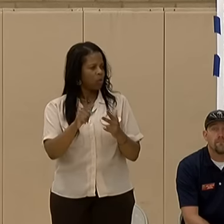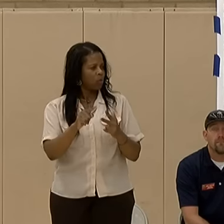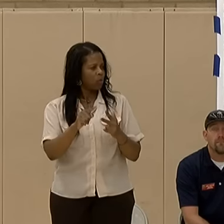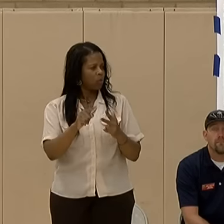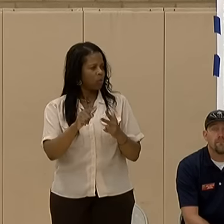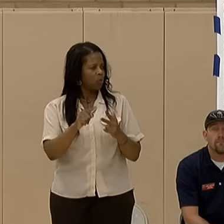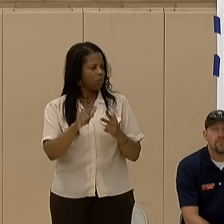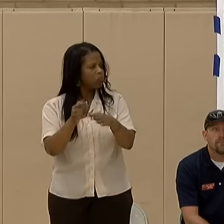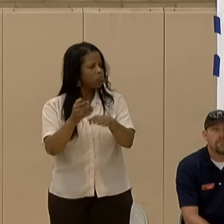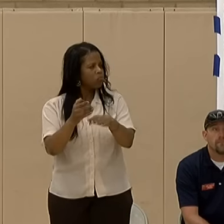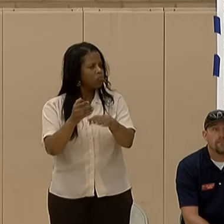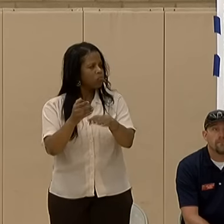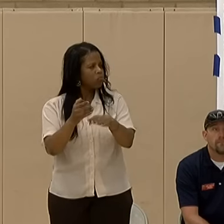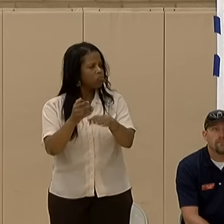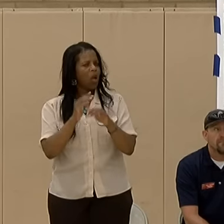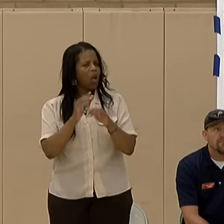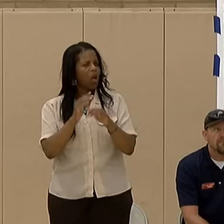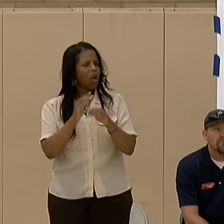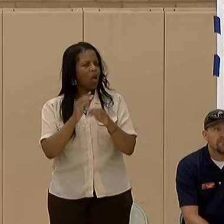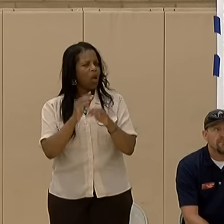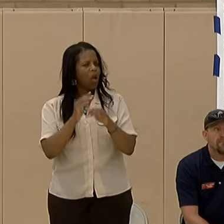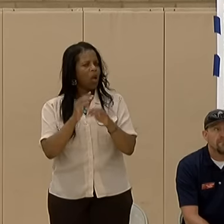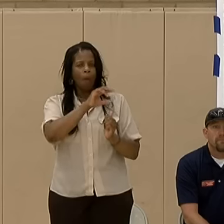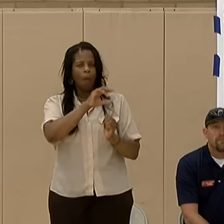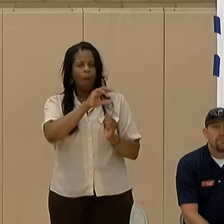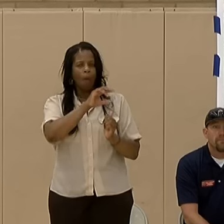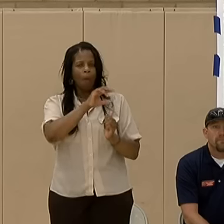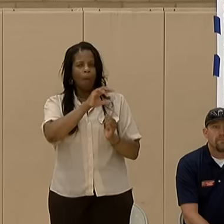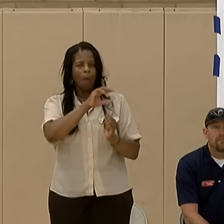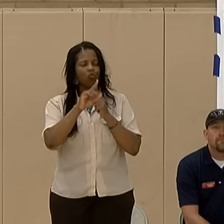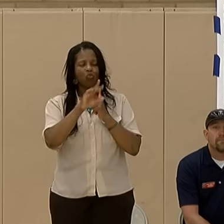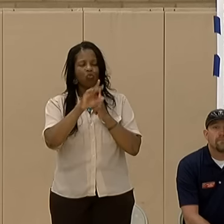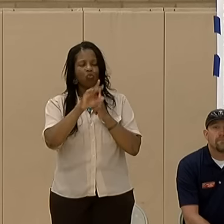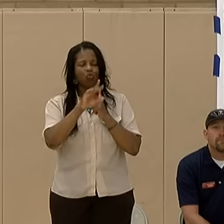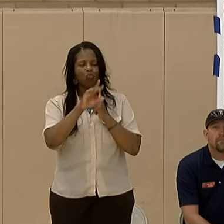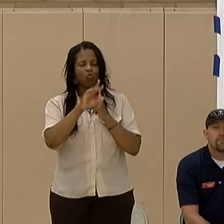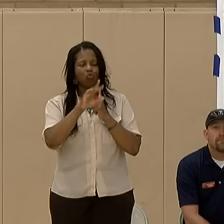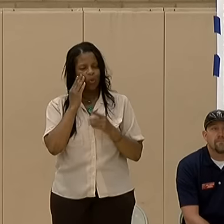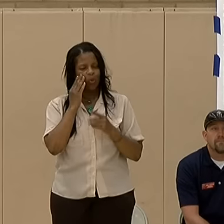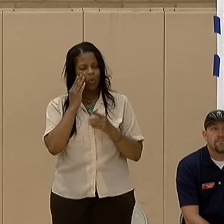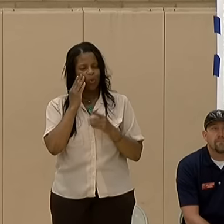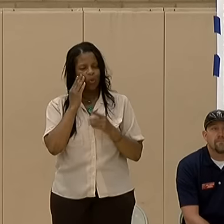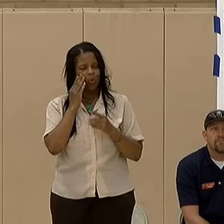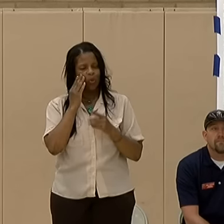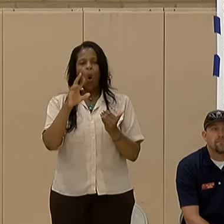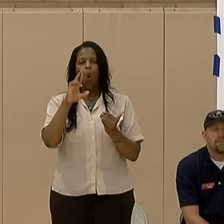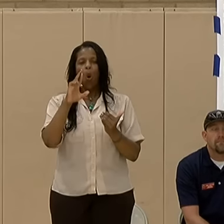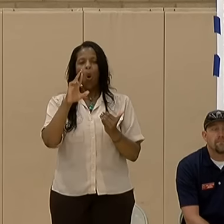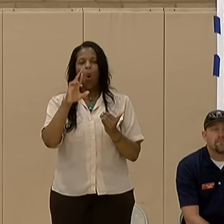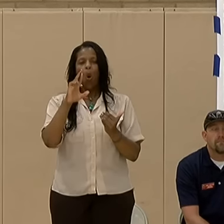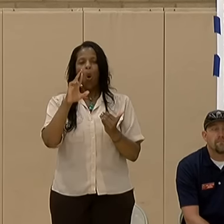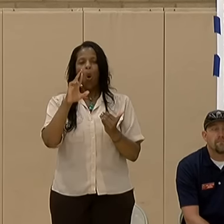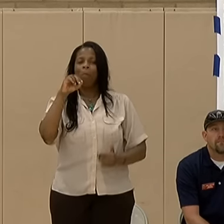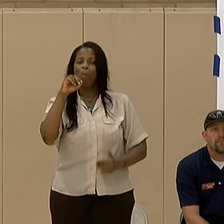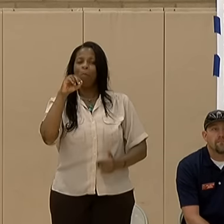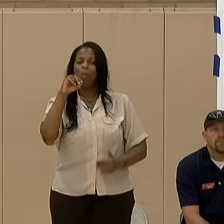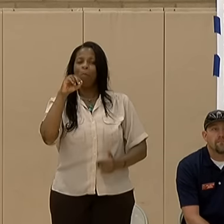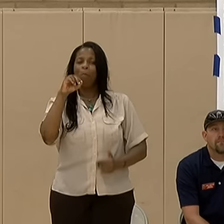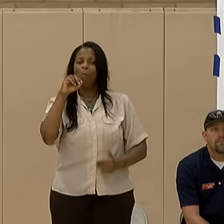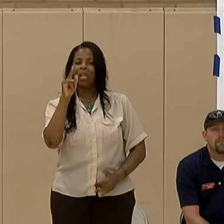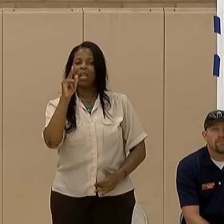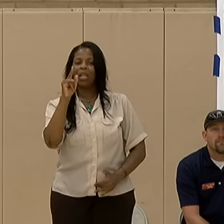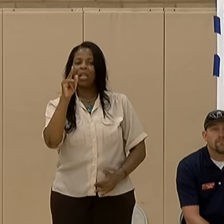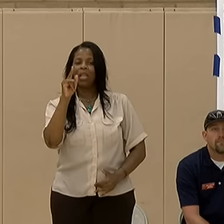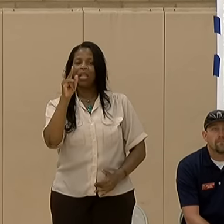home. So the repopulation plan, that's what we're working on. Part of this